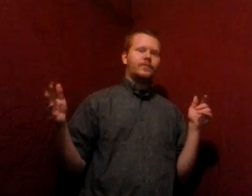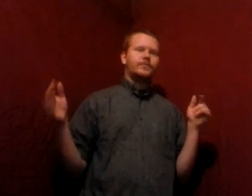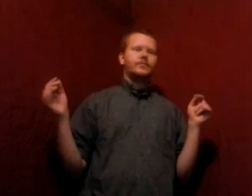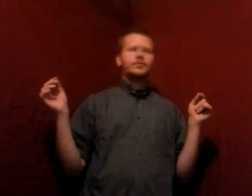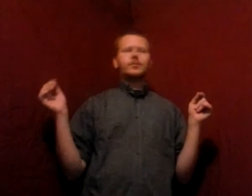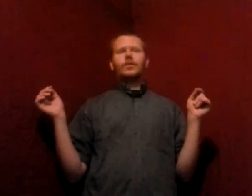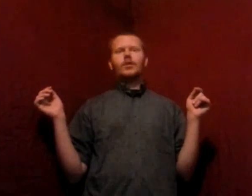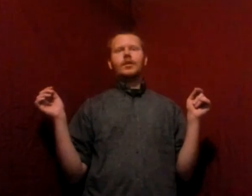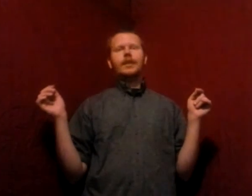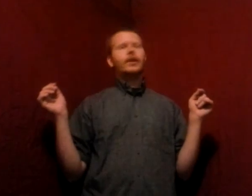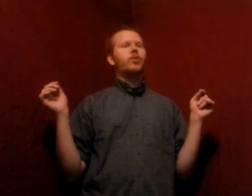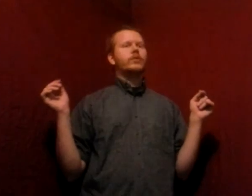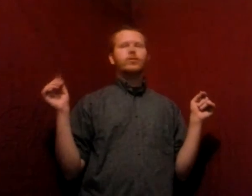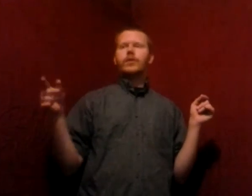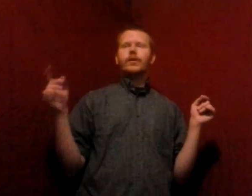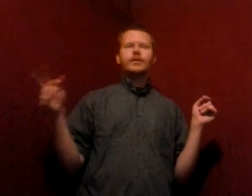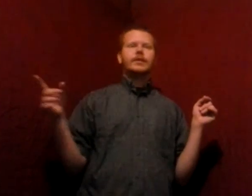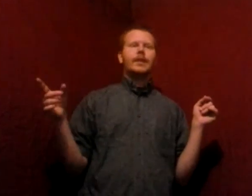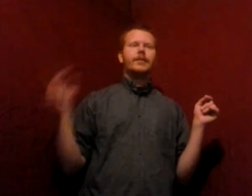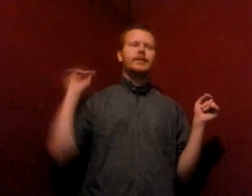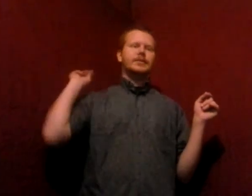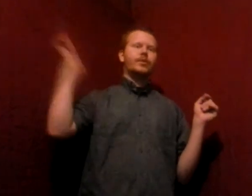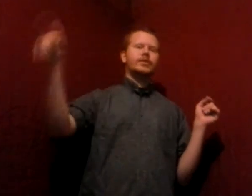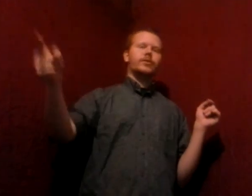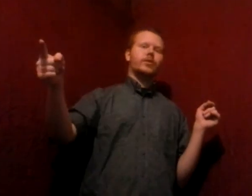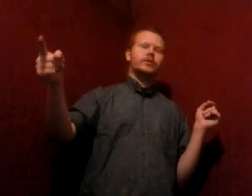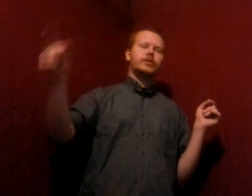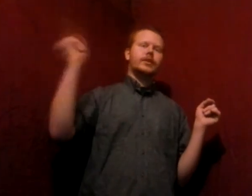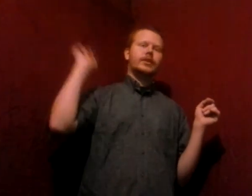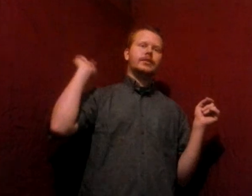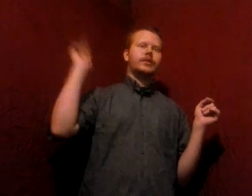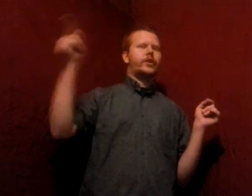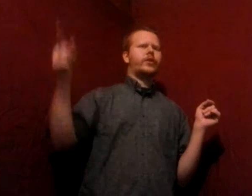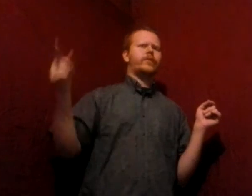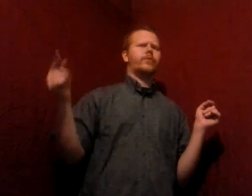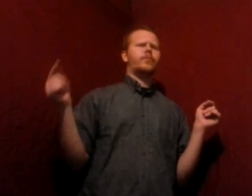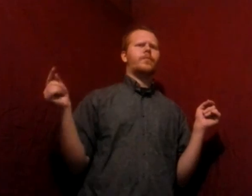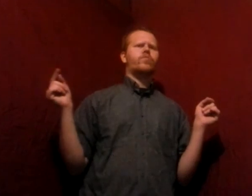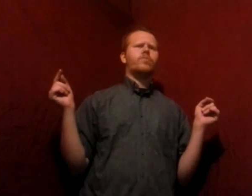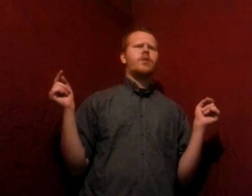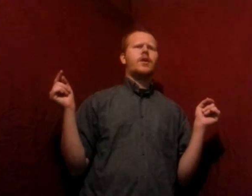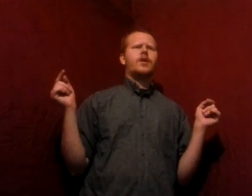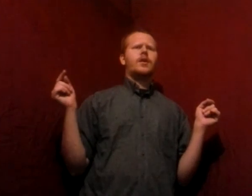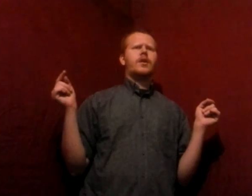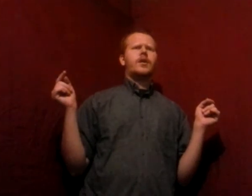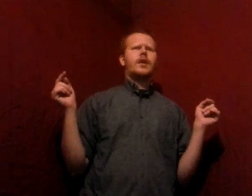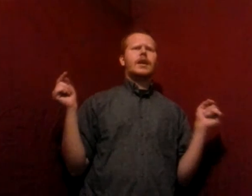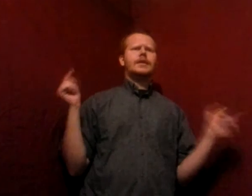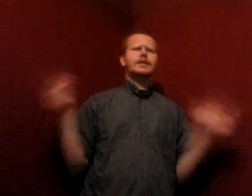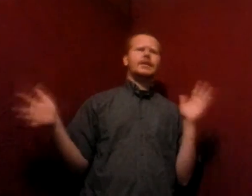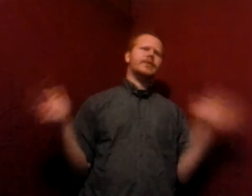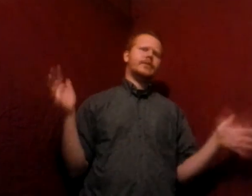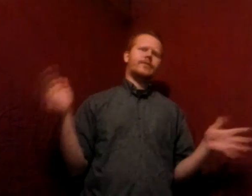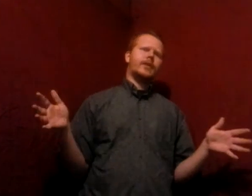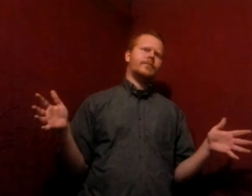you don't just walk around stop he sprints towards the security room and he says he gives you a fright